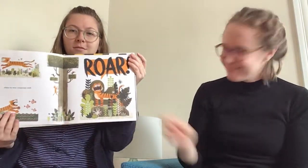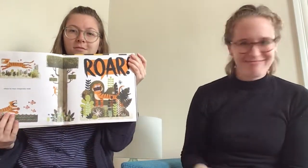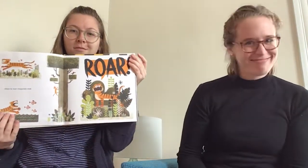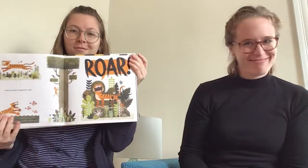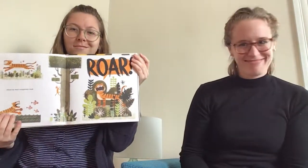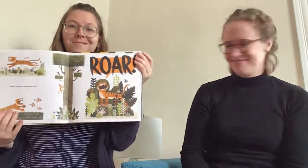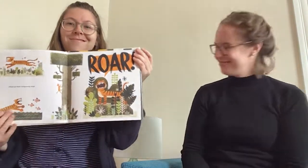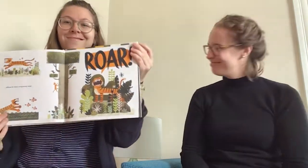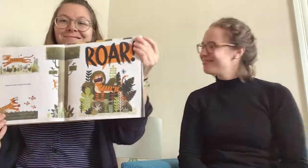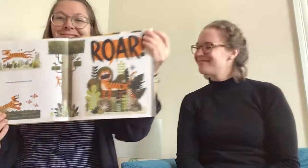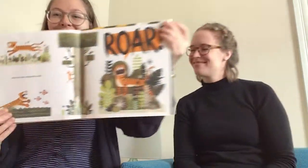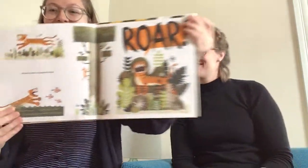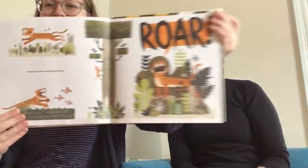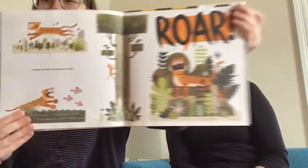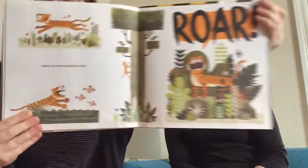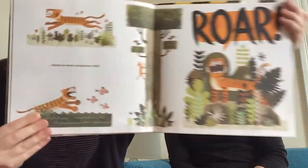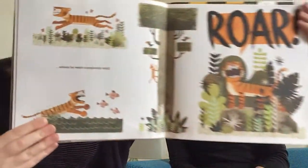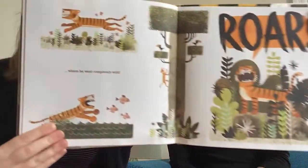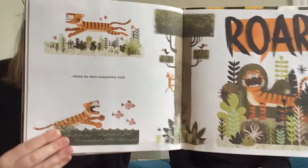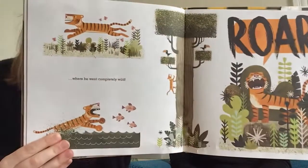Roar.